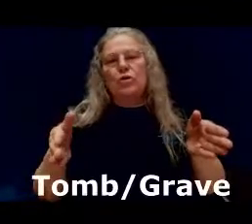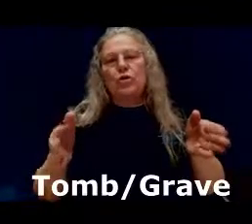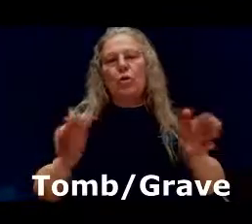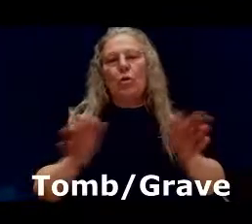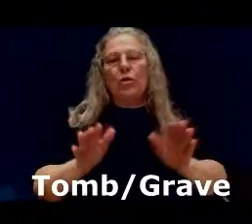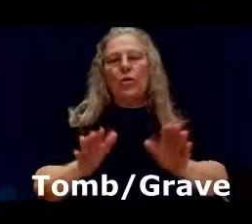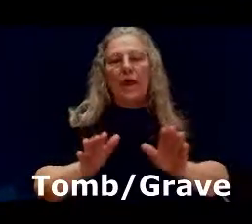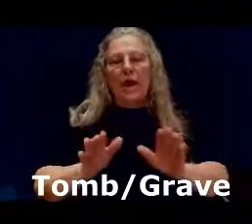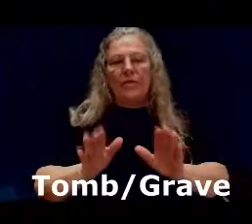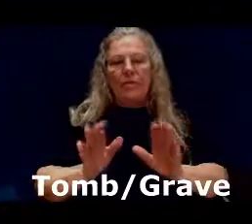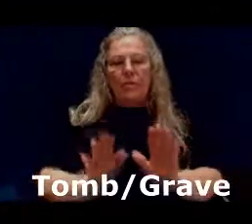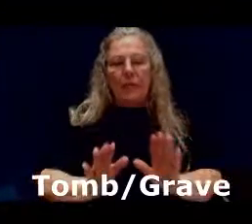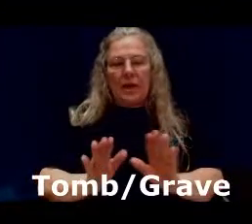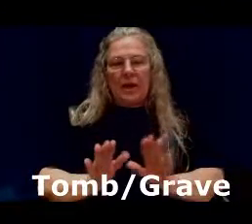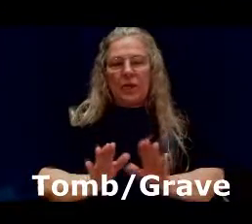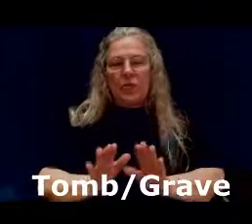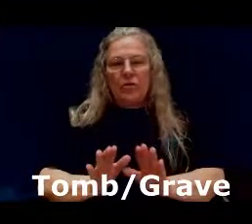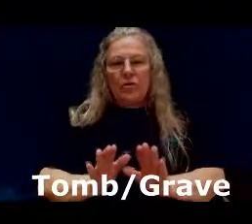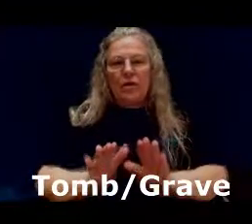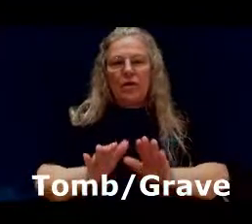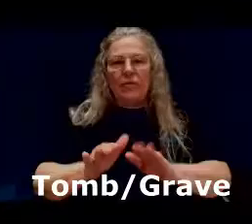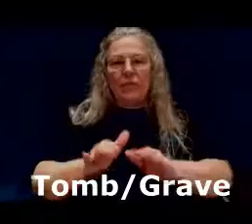Tomb or grave, beginning with yourself,